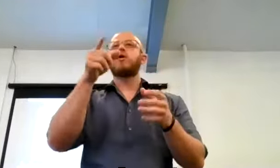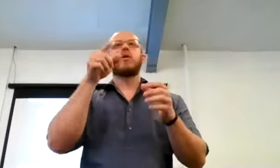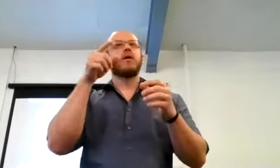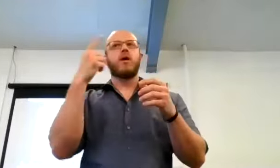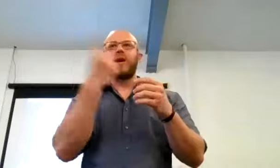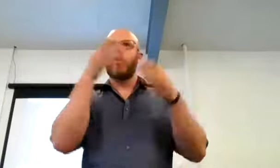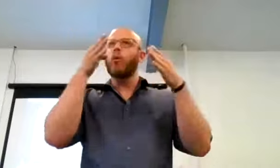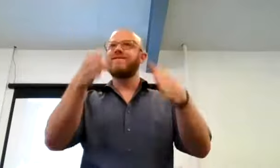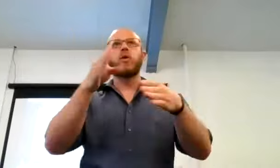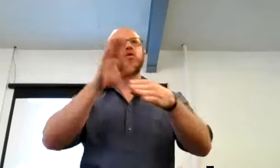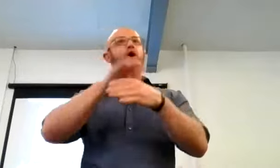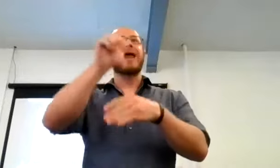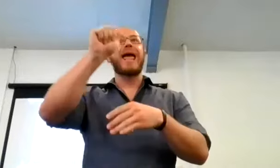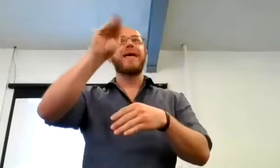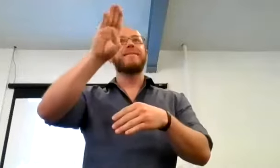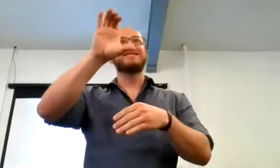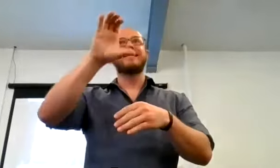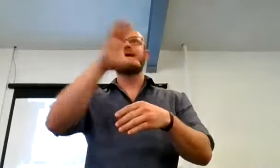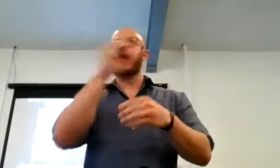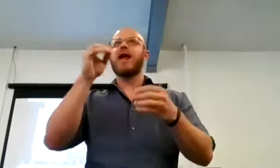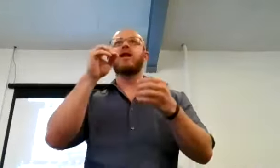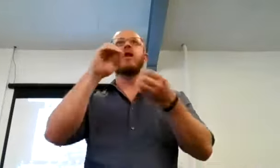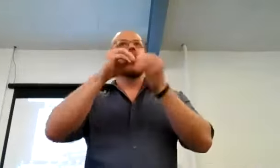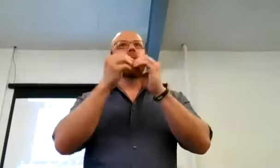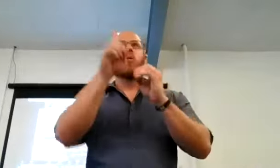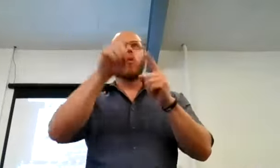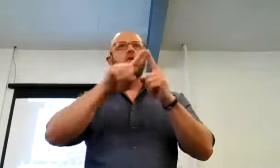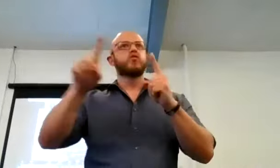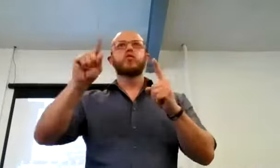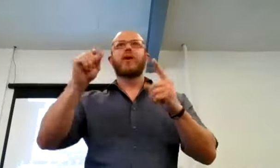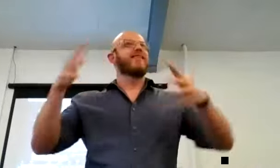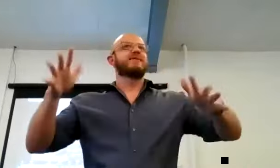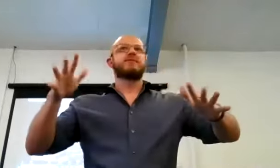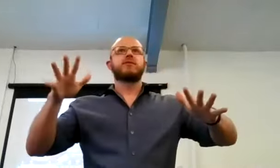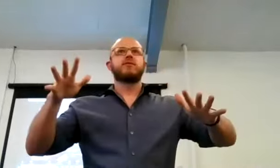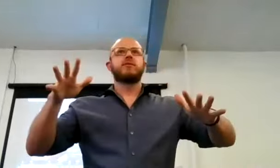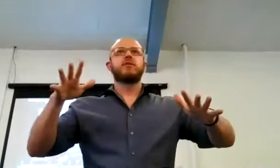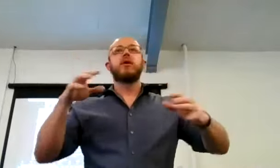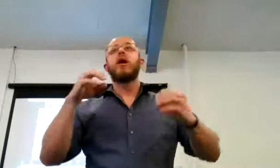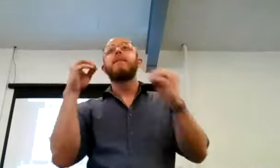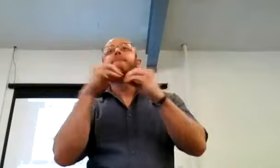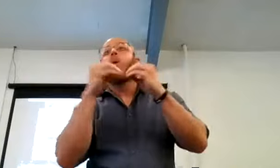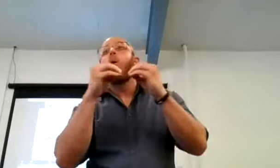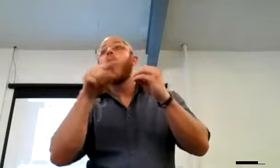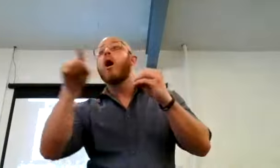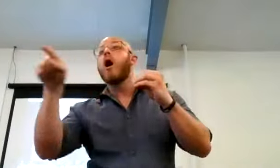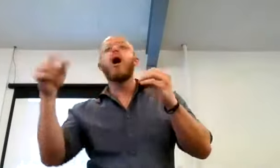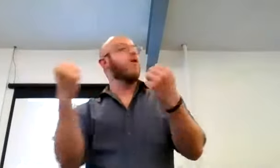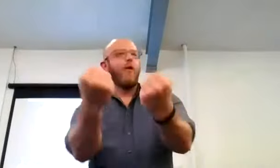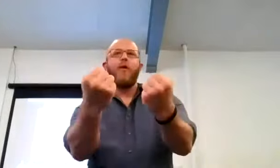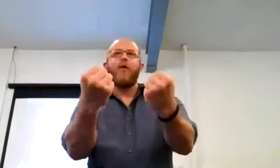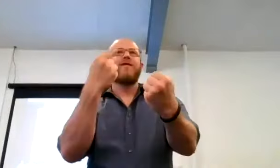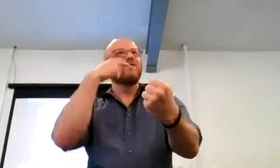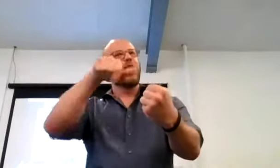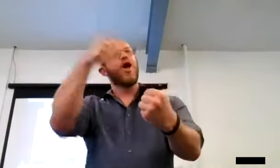meaning if it's the ABCs and the numbers 1 through 20, that's all we may have, but if there may